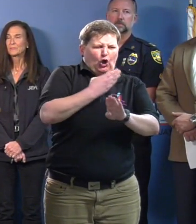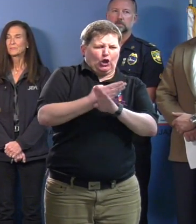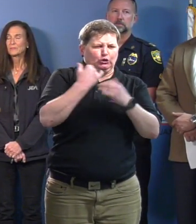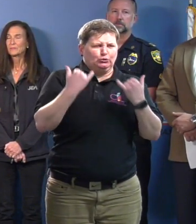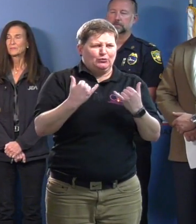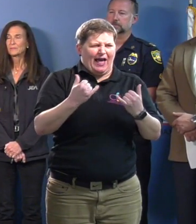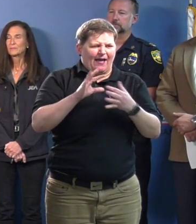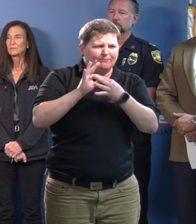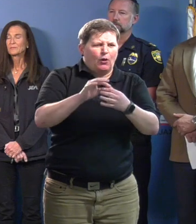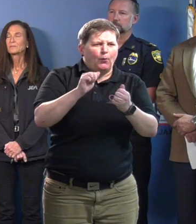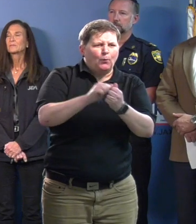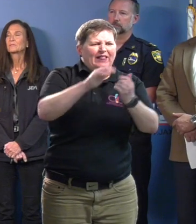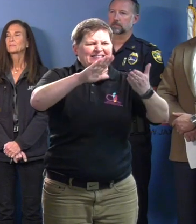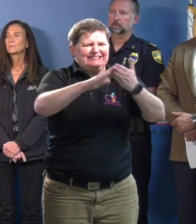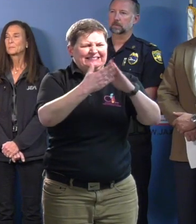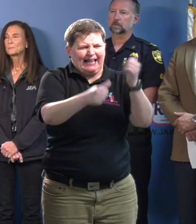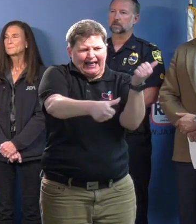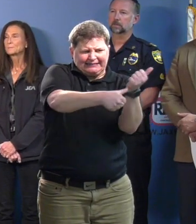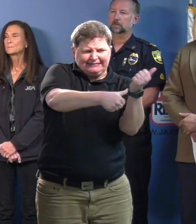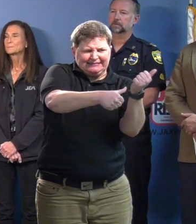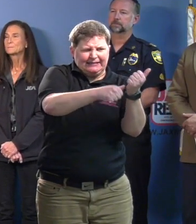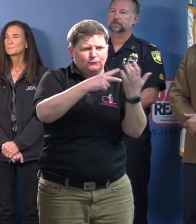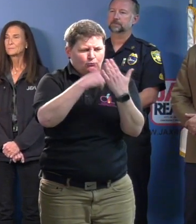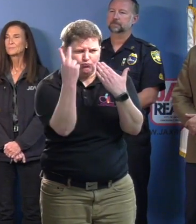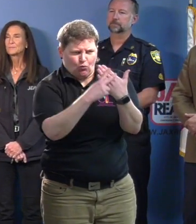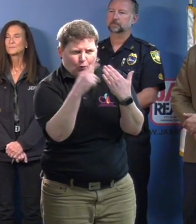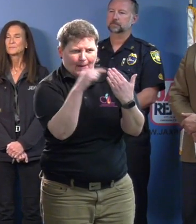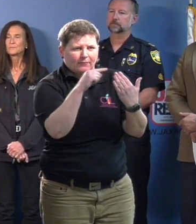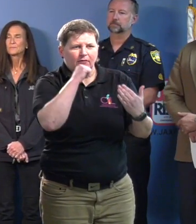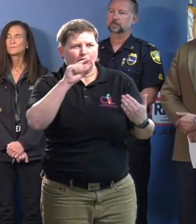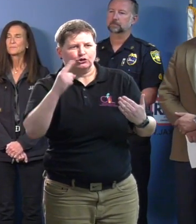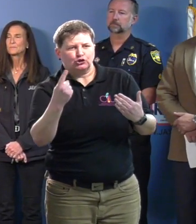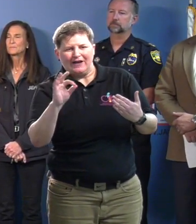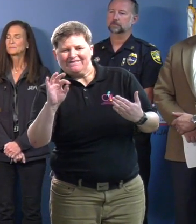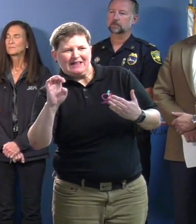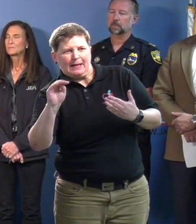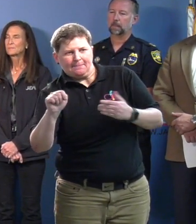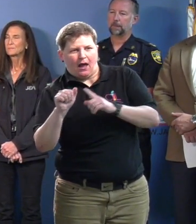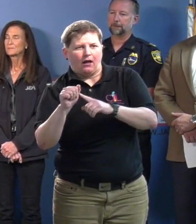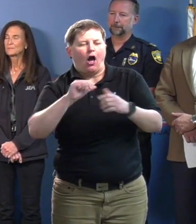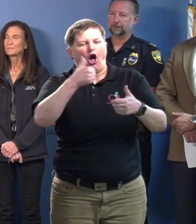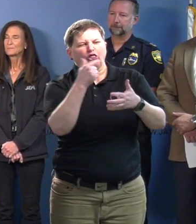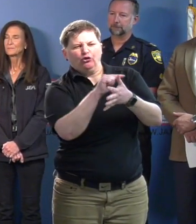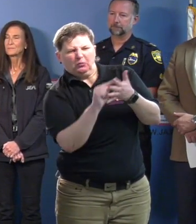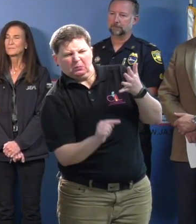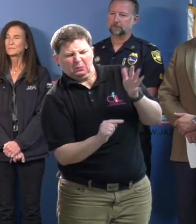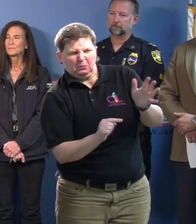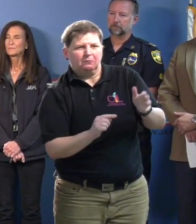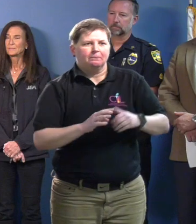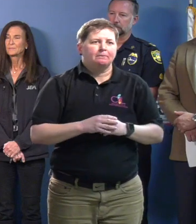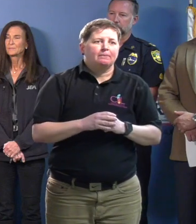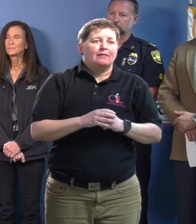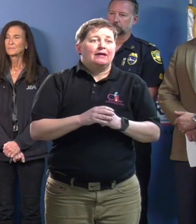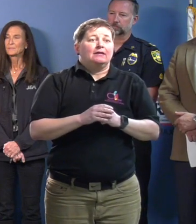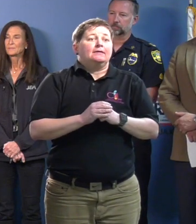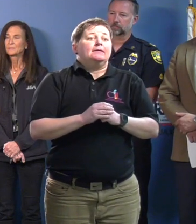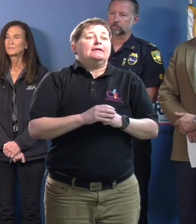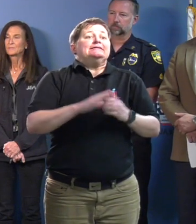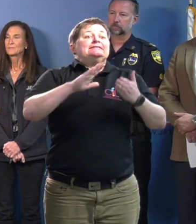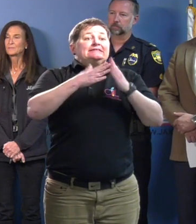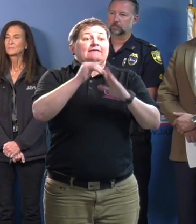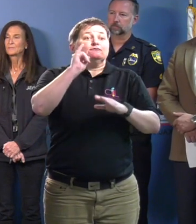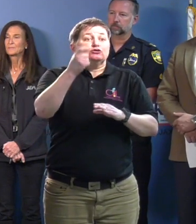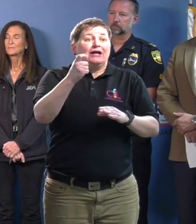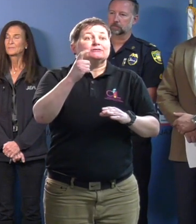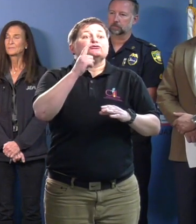city assistance programs outside of what FEMA offers. So the City of Jacksonville Social Services Division